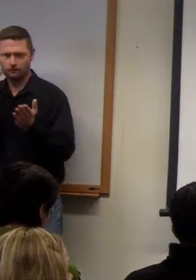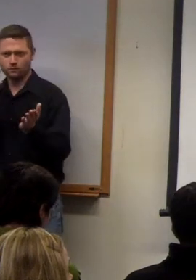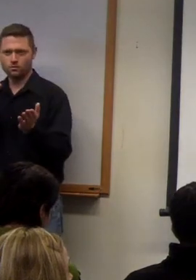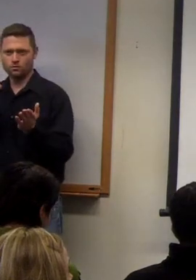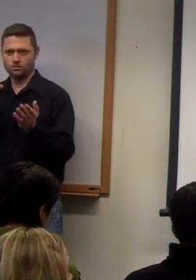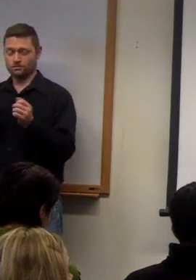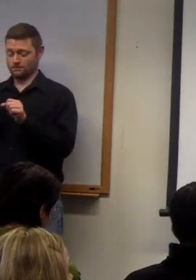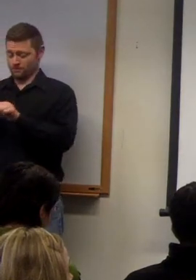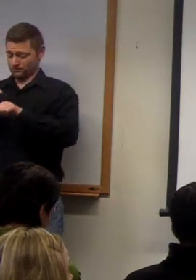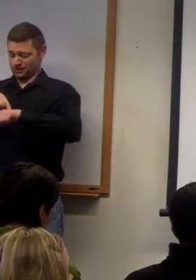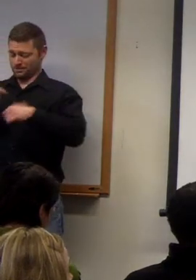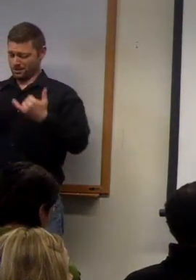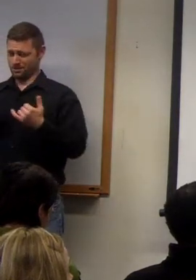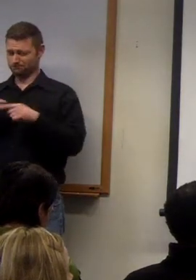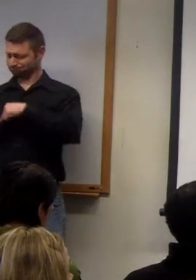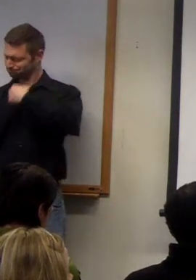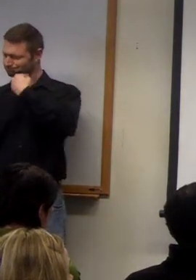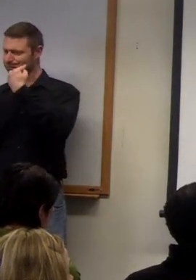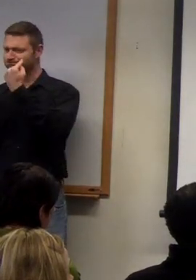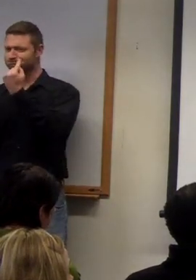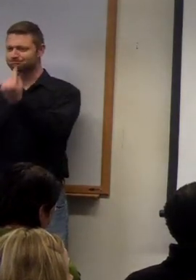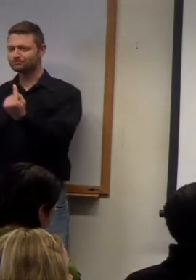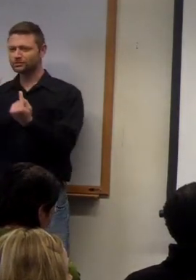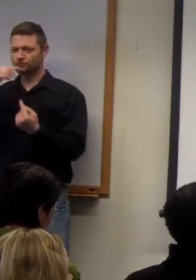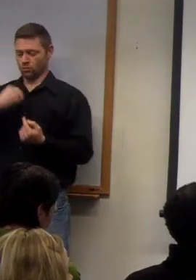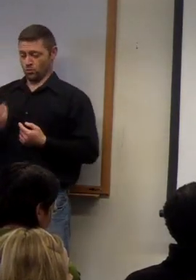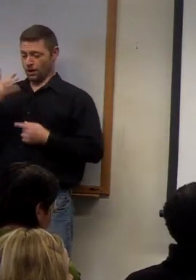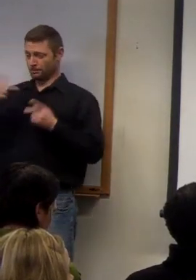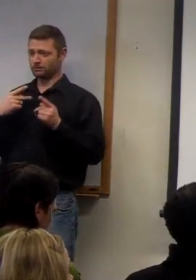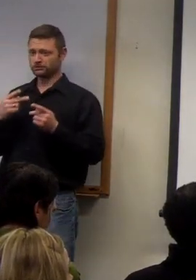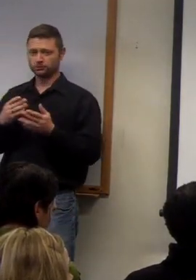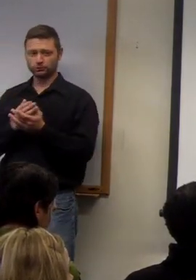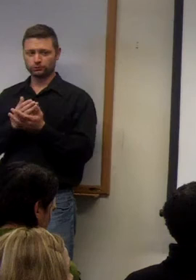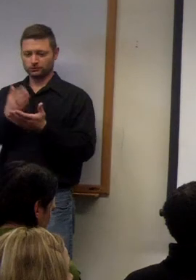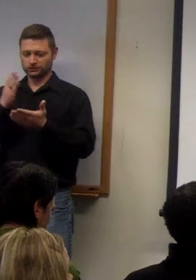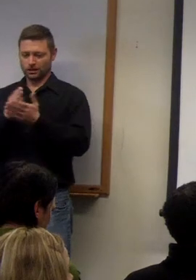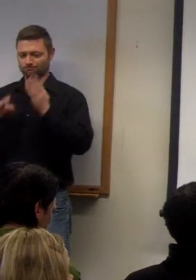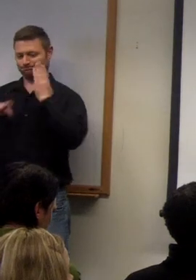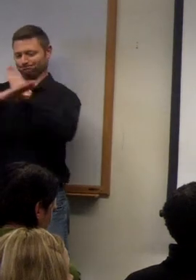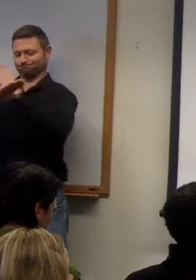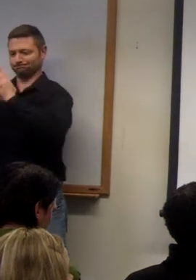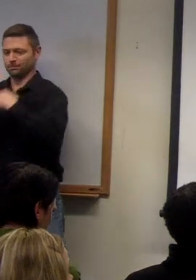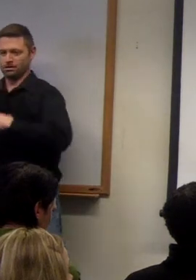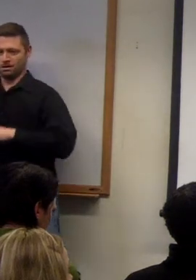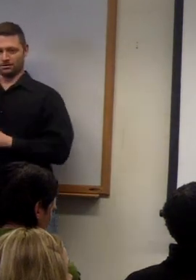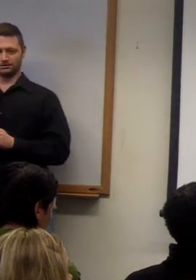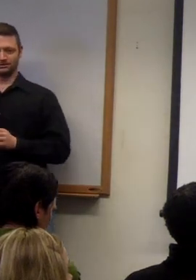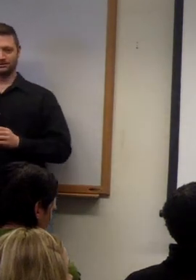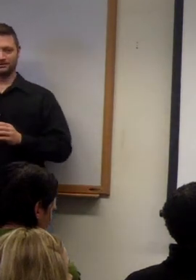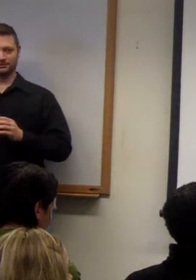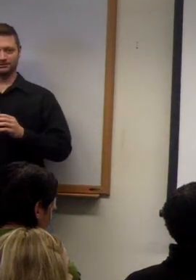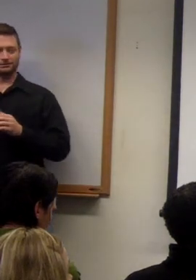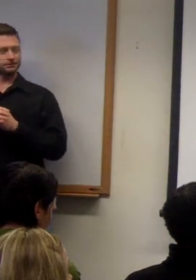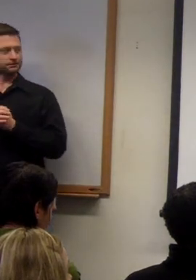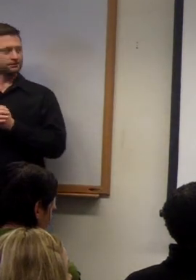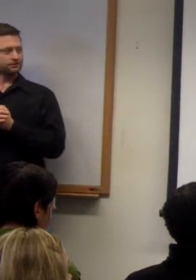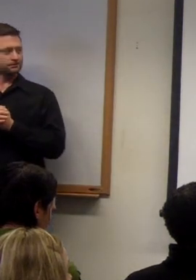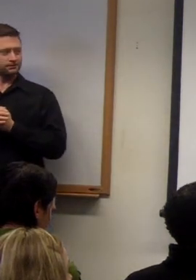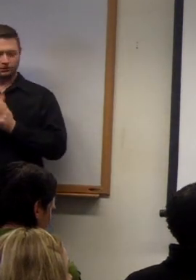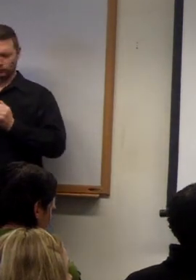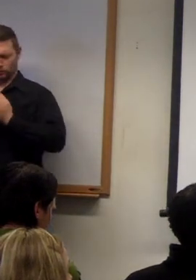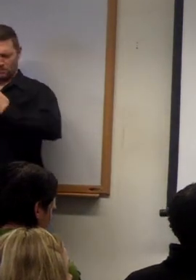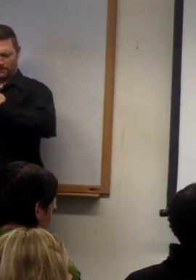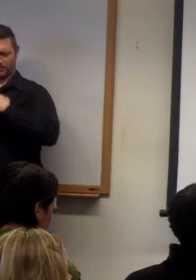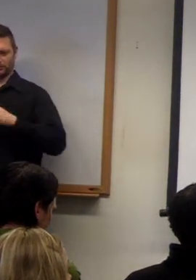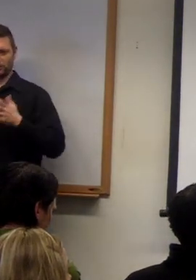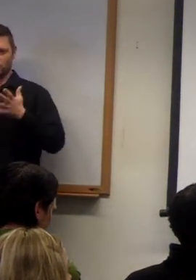this whole time is for white people to get out of our way, right? For white people to